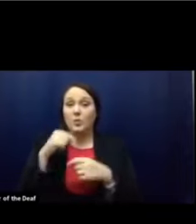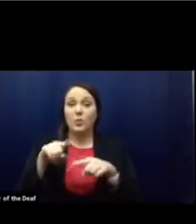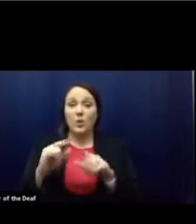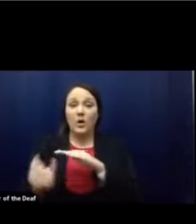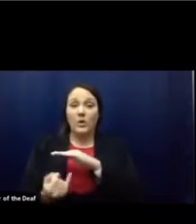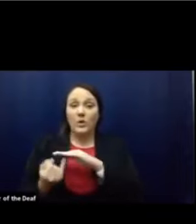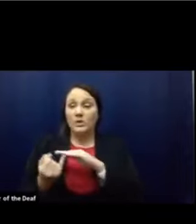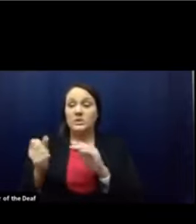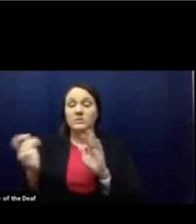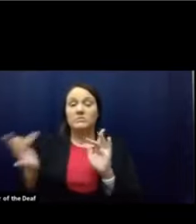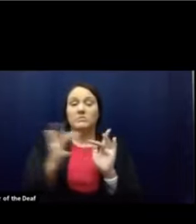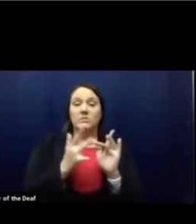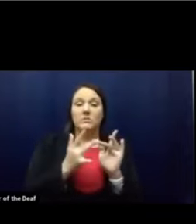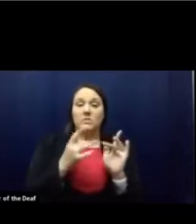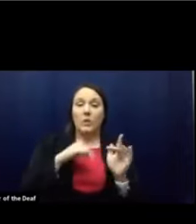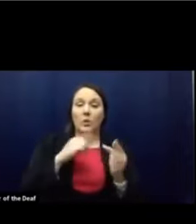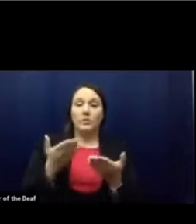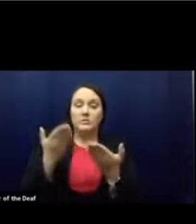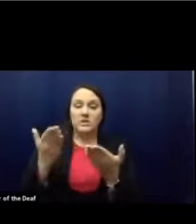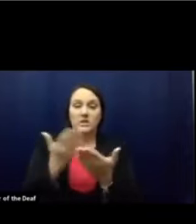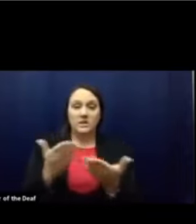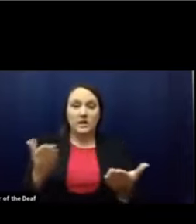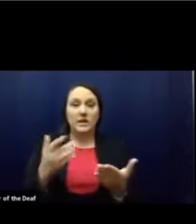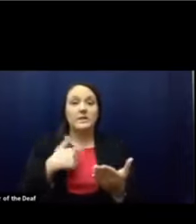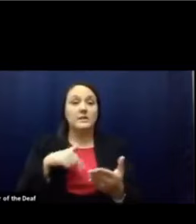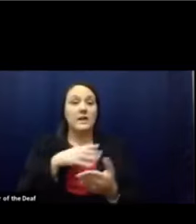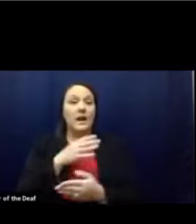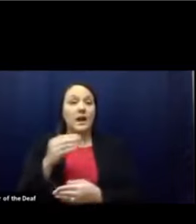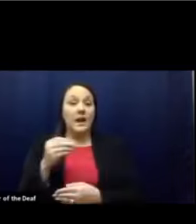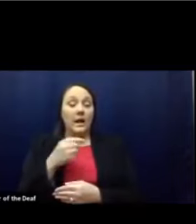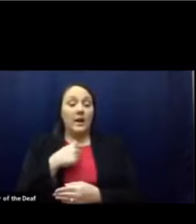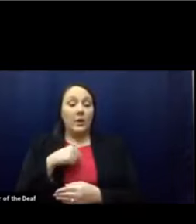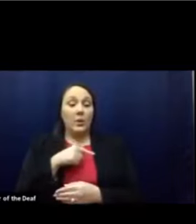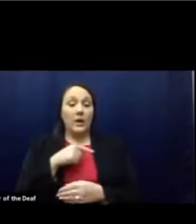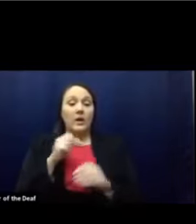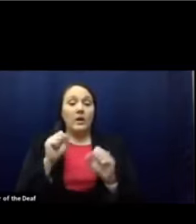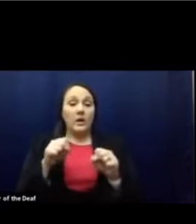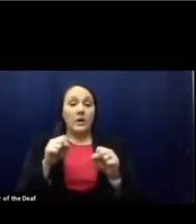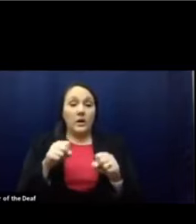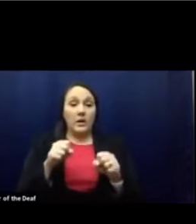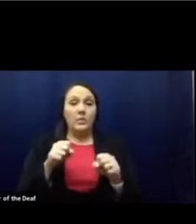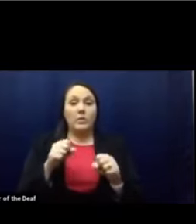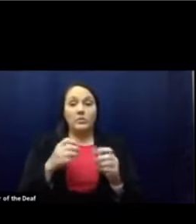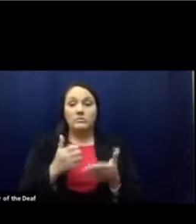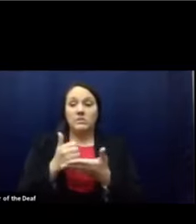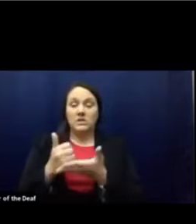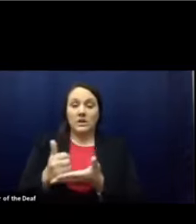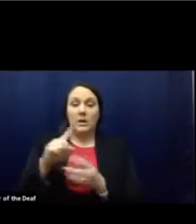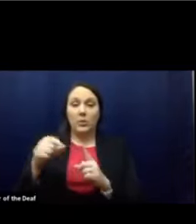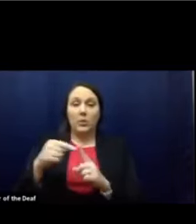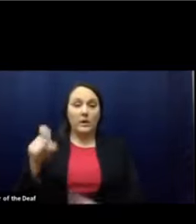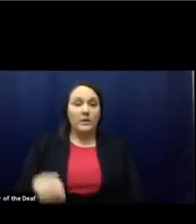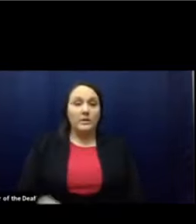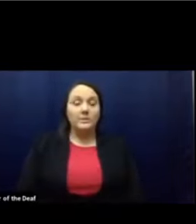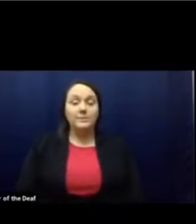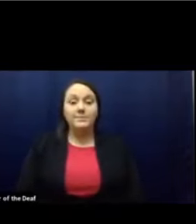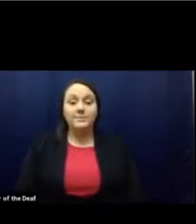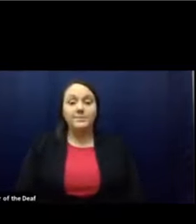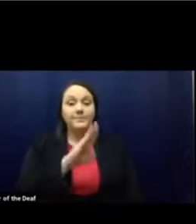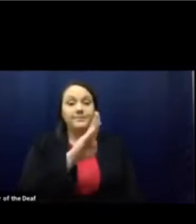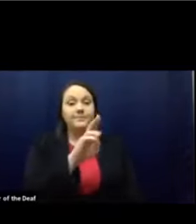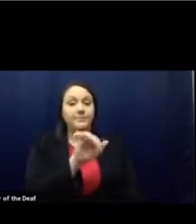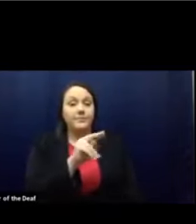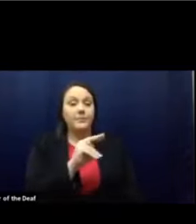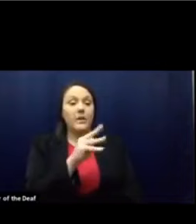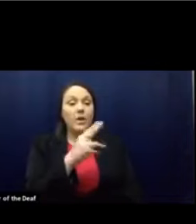we'll try to give them suggestions, and we have ability to and connections in the community to help out when needed. Brian Hornbeck, have